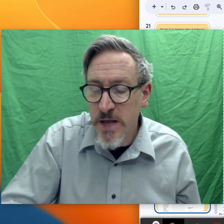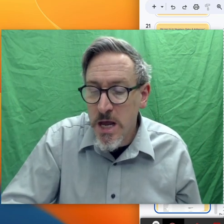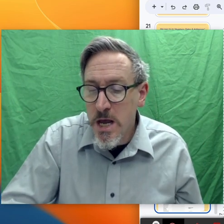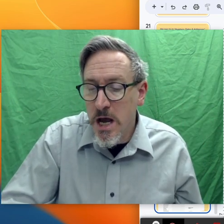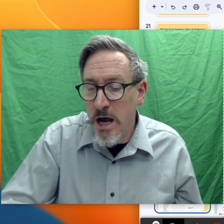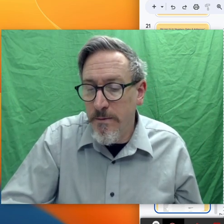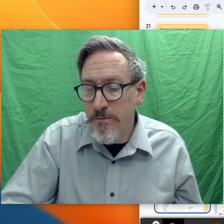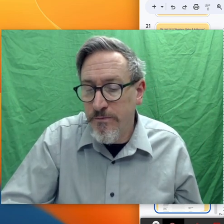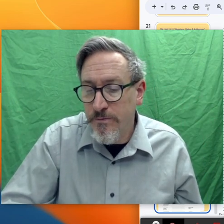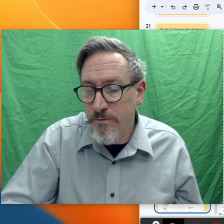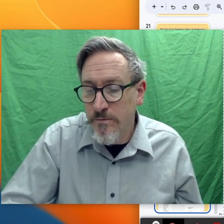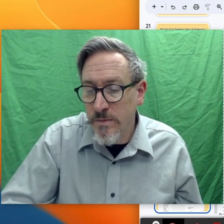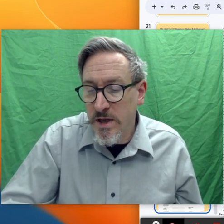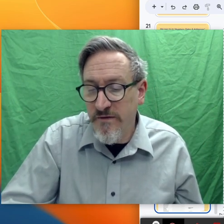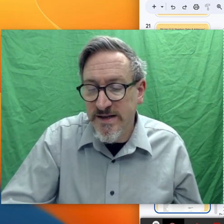digest.